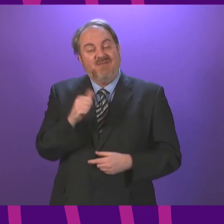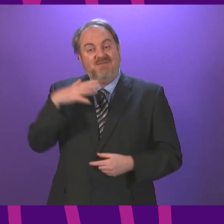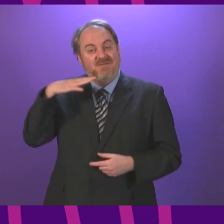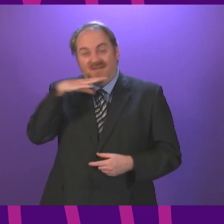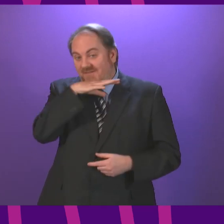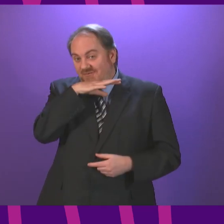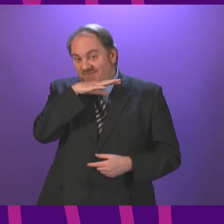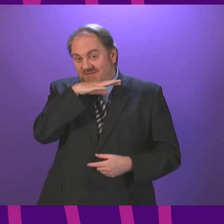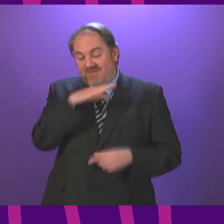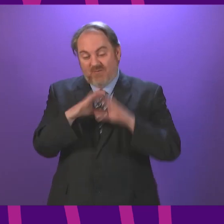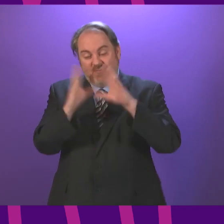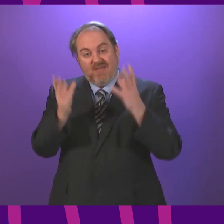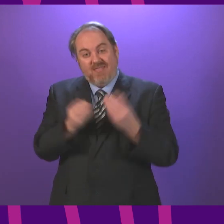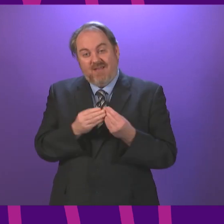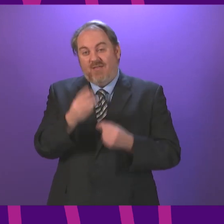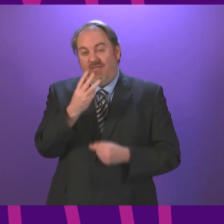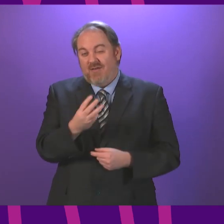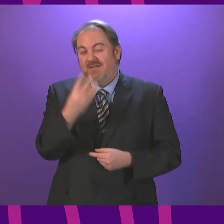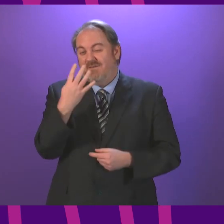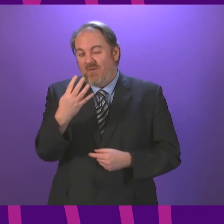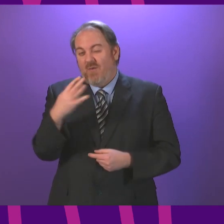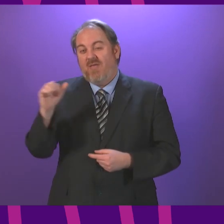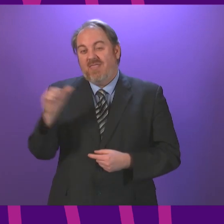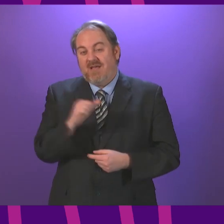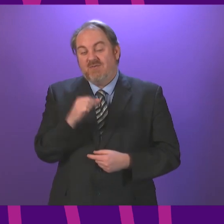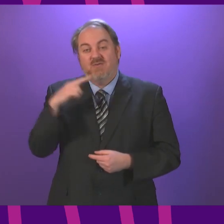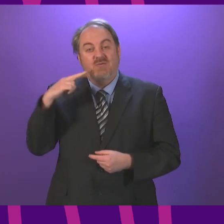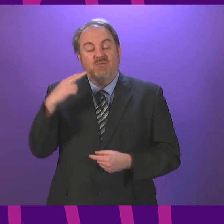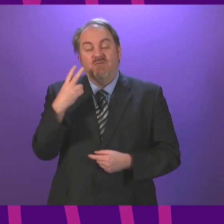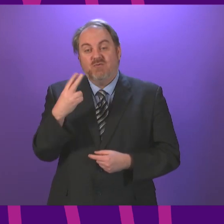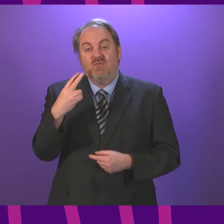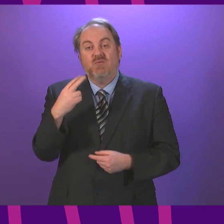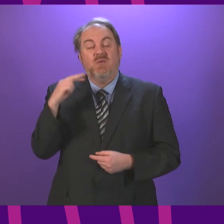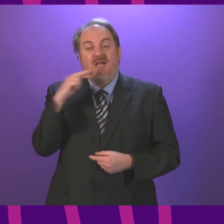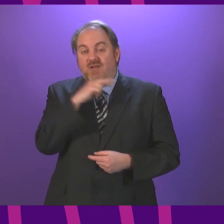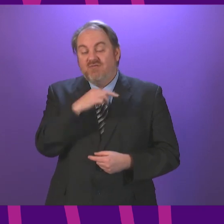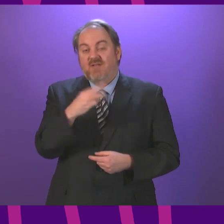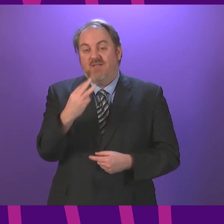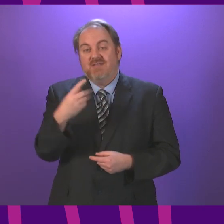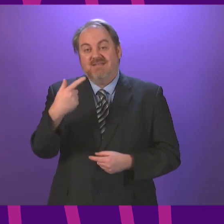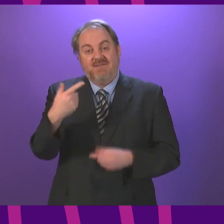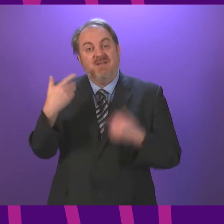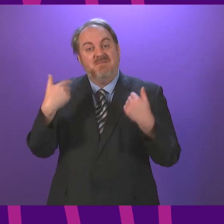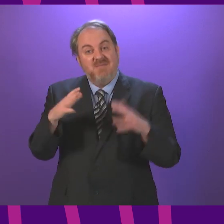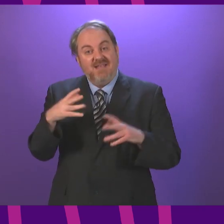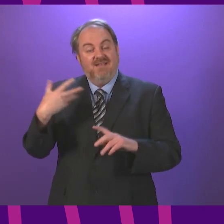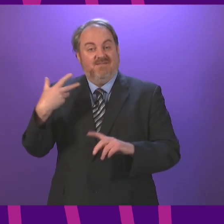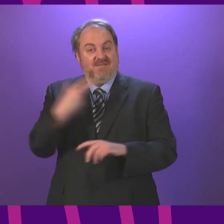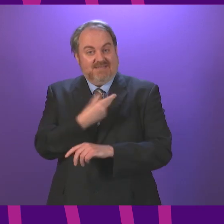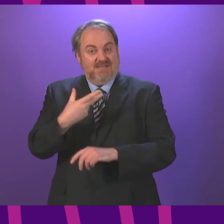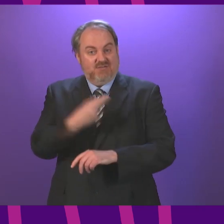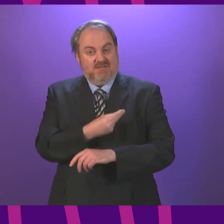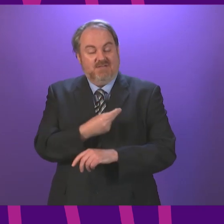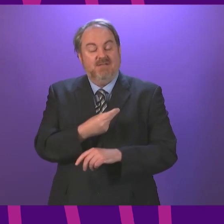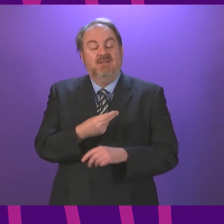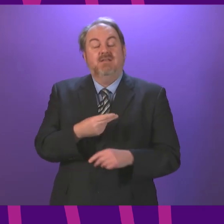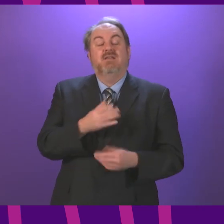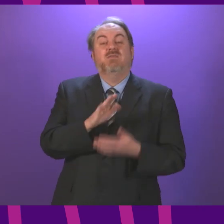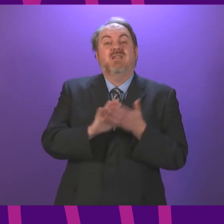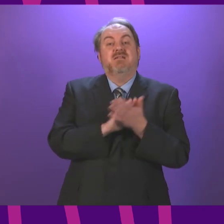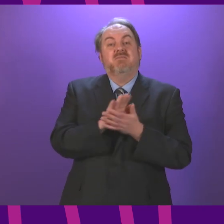which means that in total yesterday, 34,237 people received vaccinations. 95% of 65 to